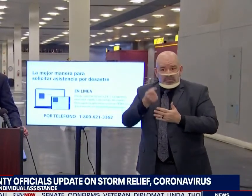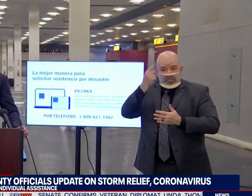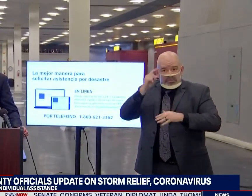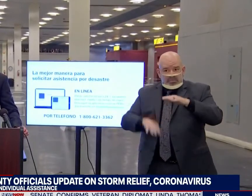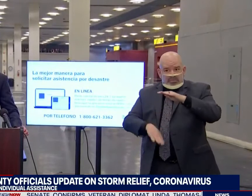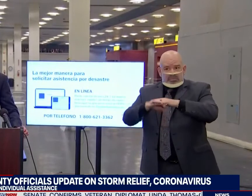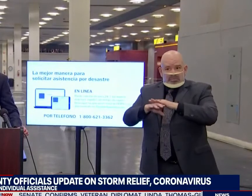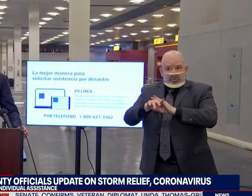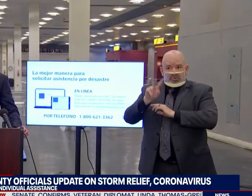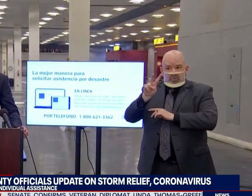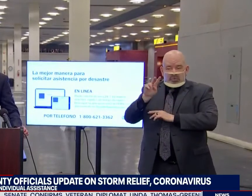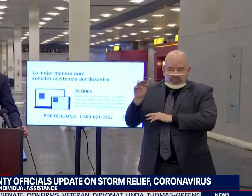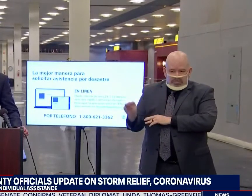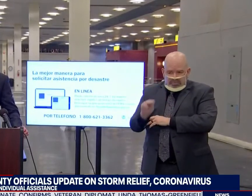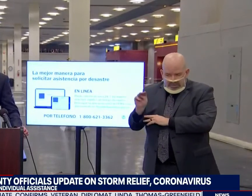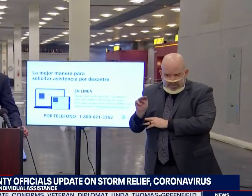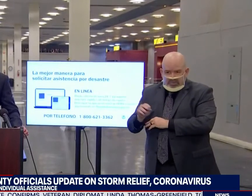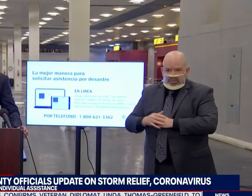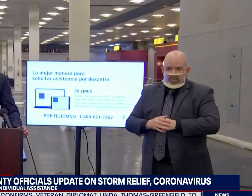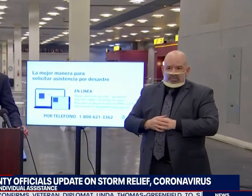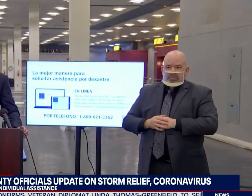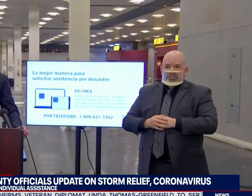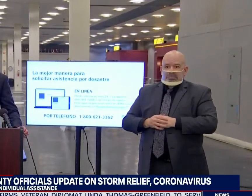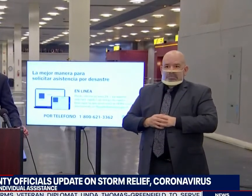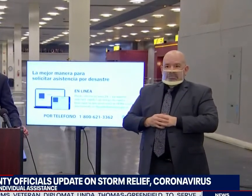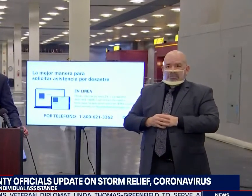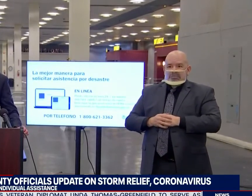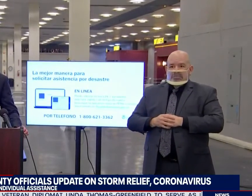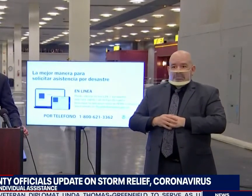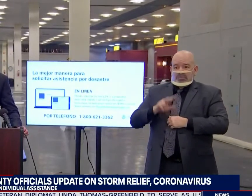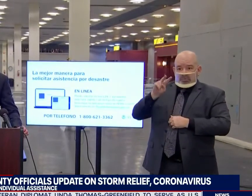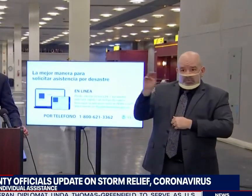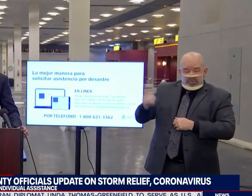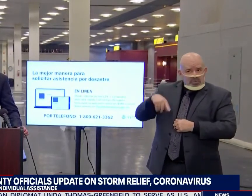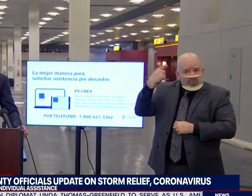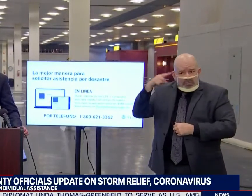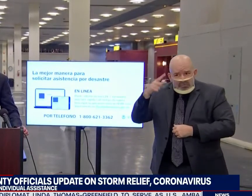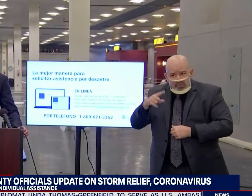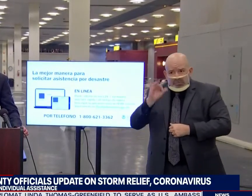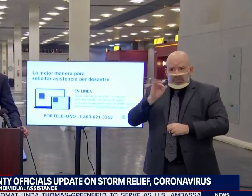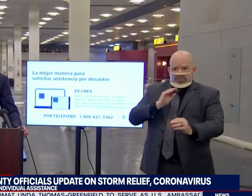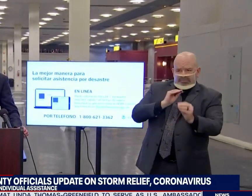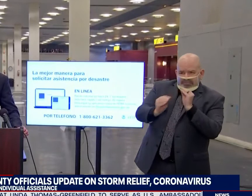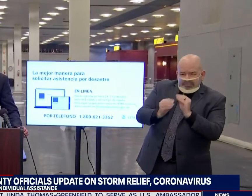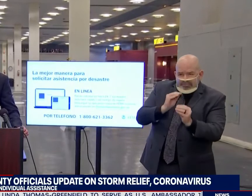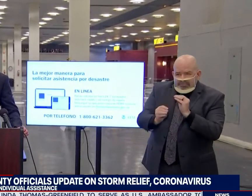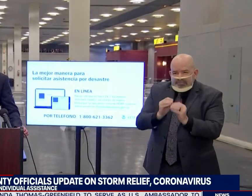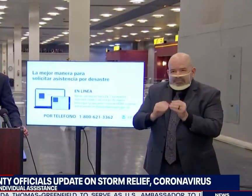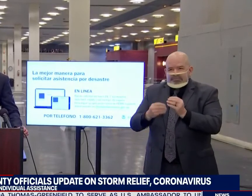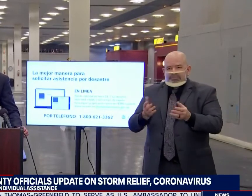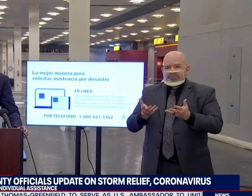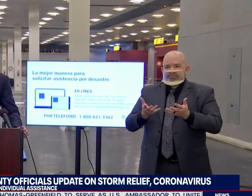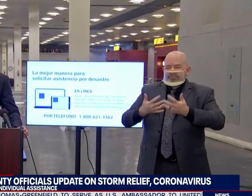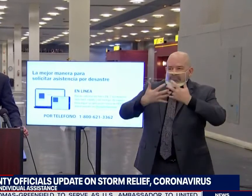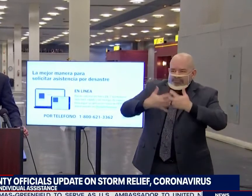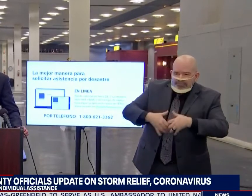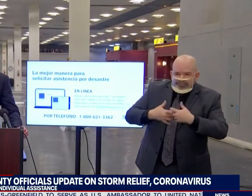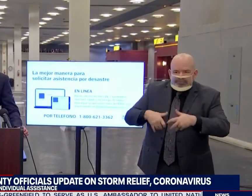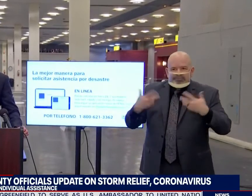program to repair or replace damaged or destroyed real estate, machinery, equipment,